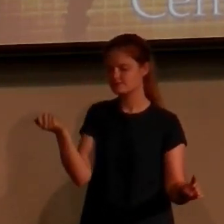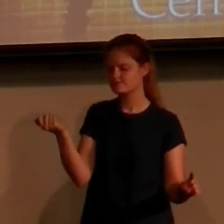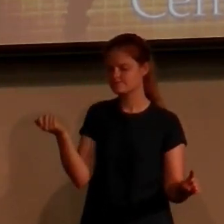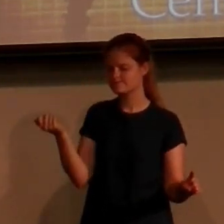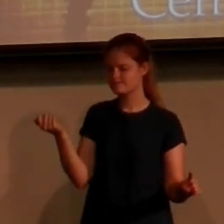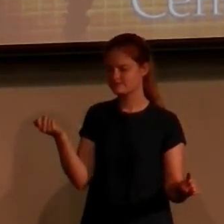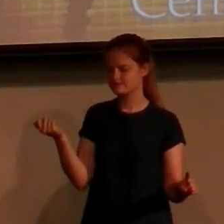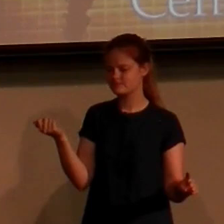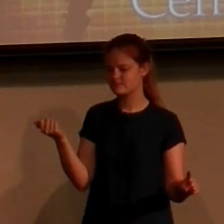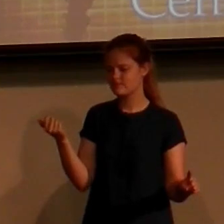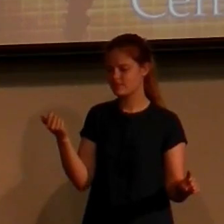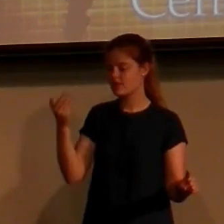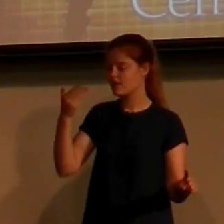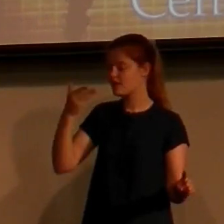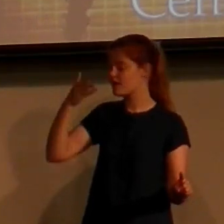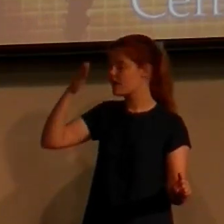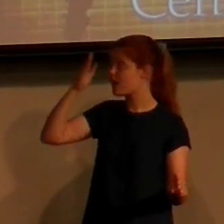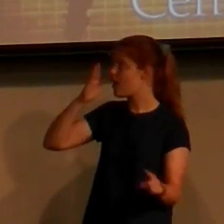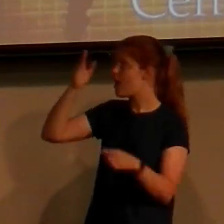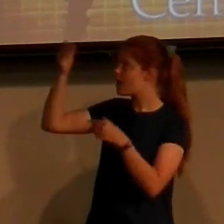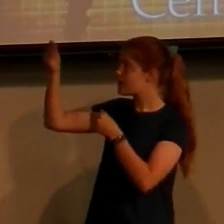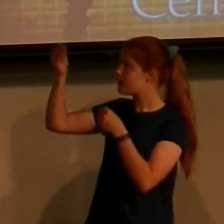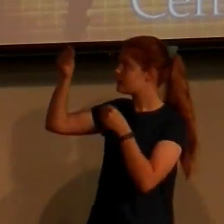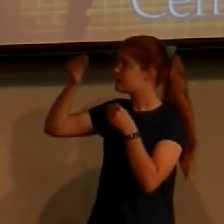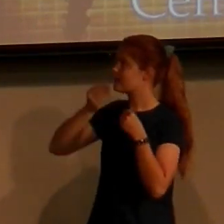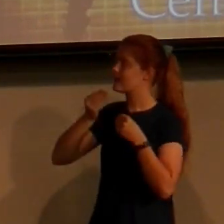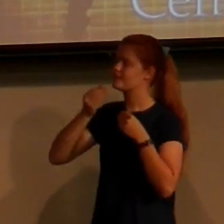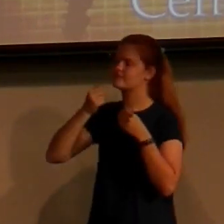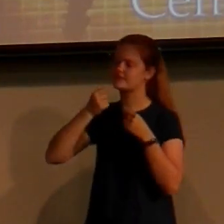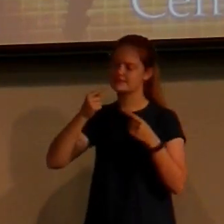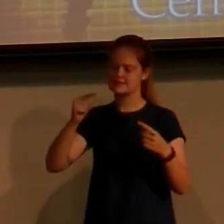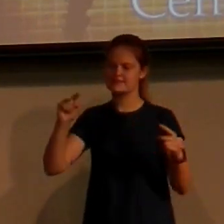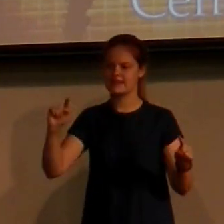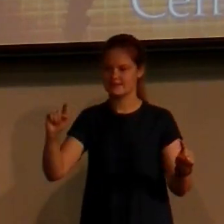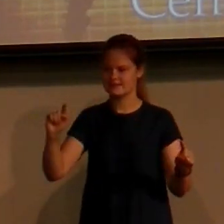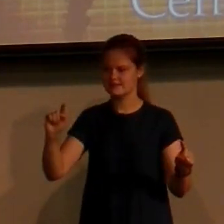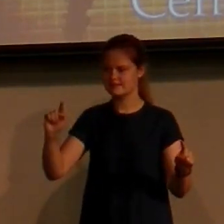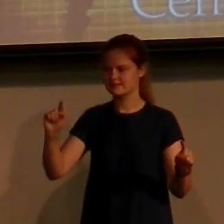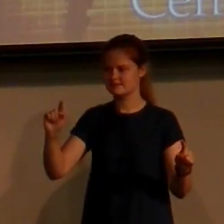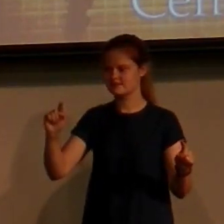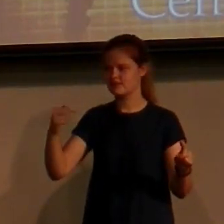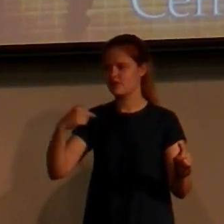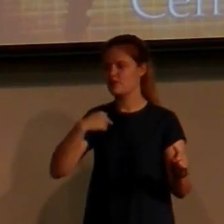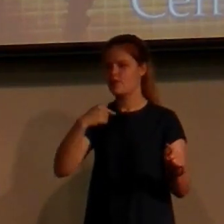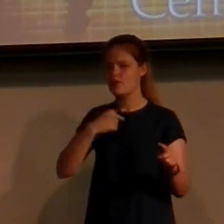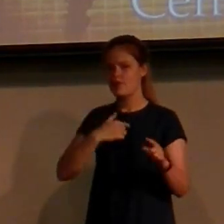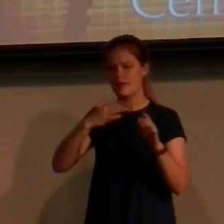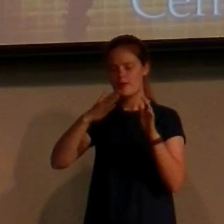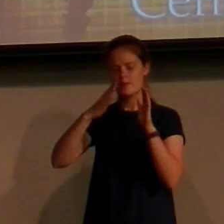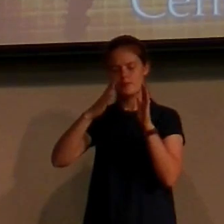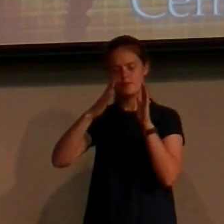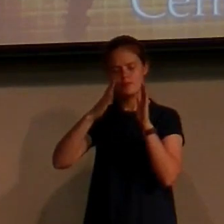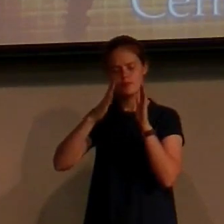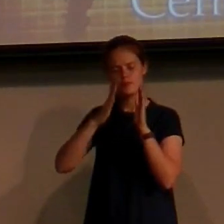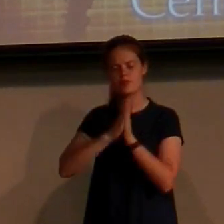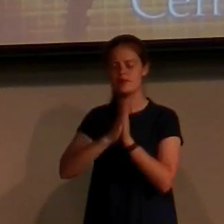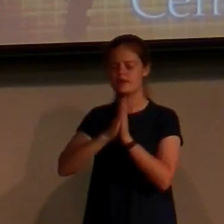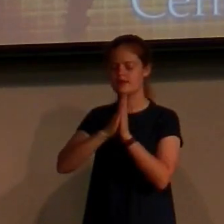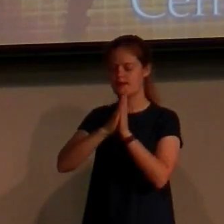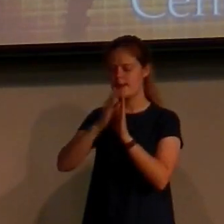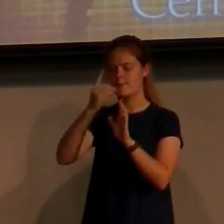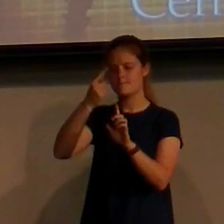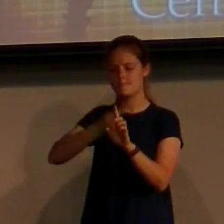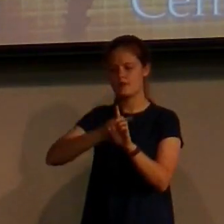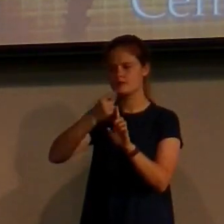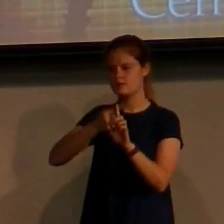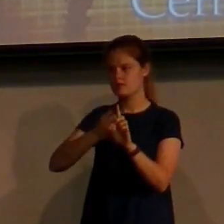because God gave us the success. We prayed several months